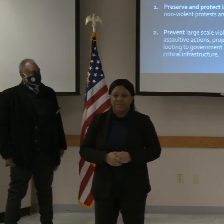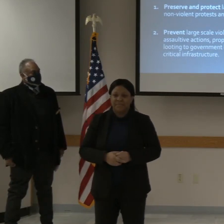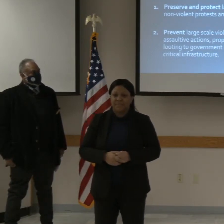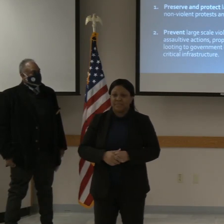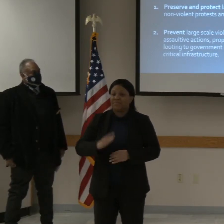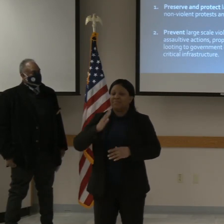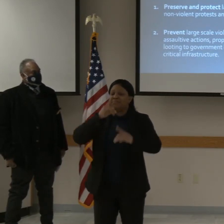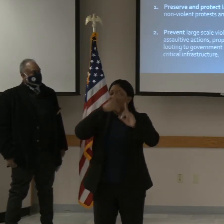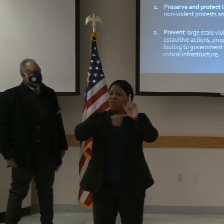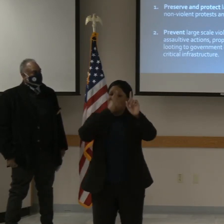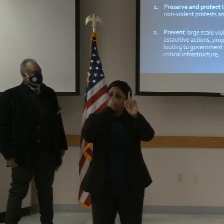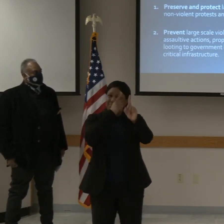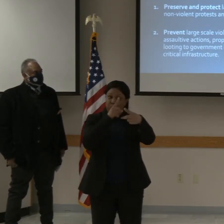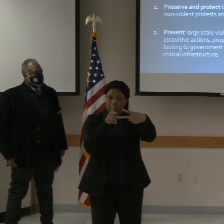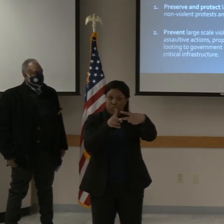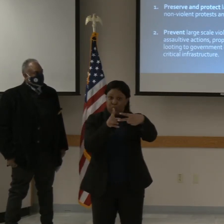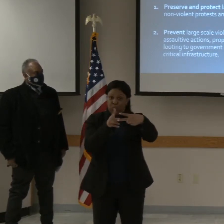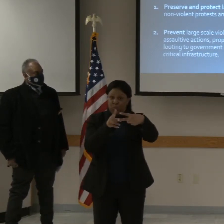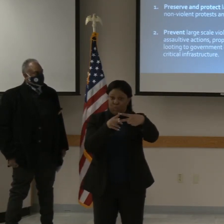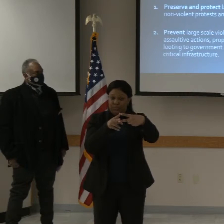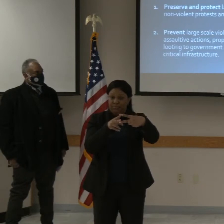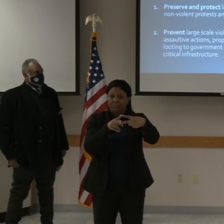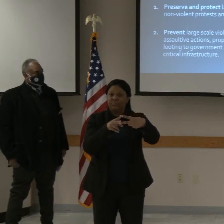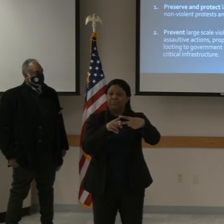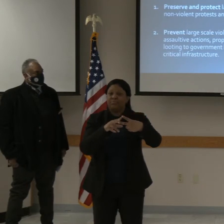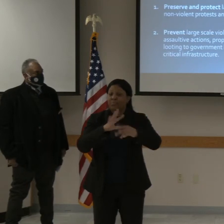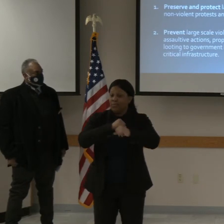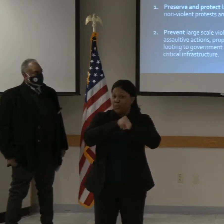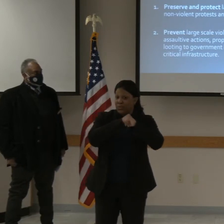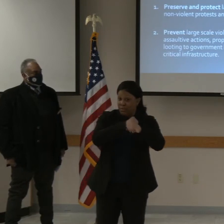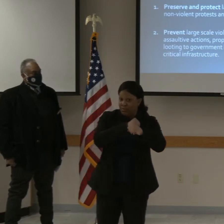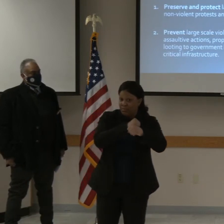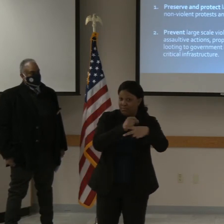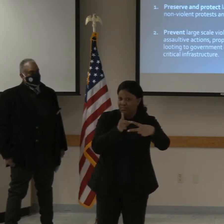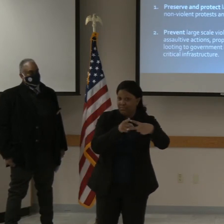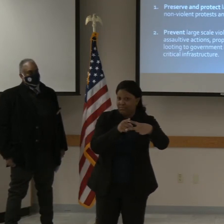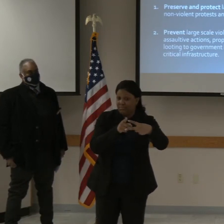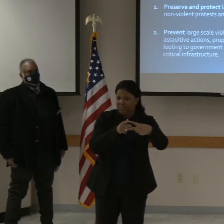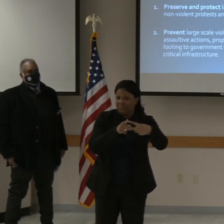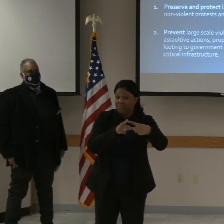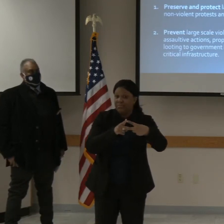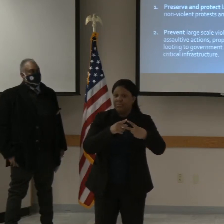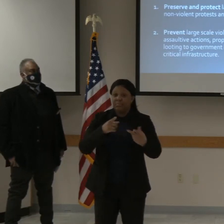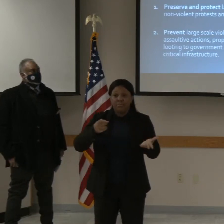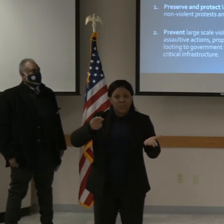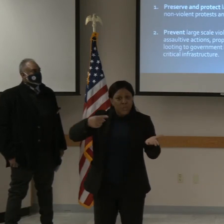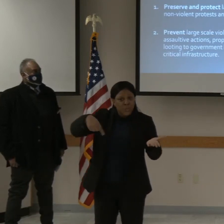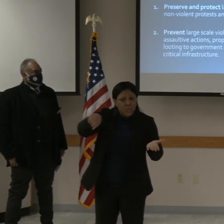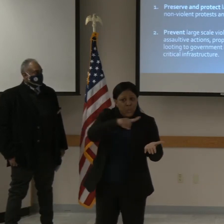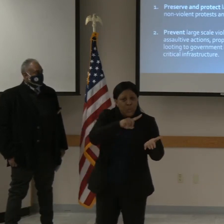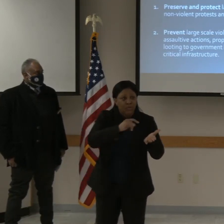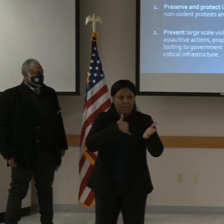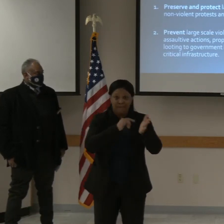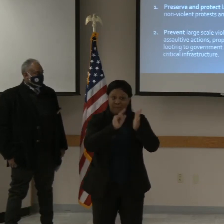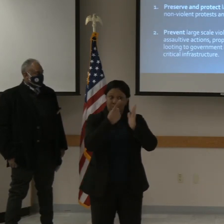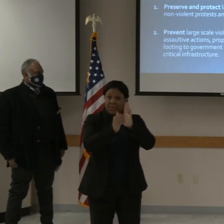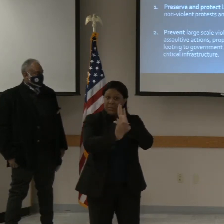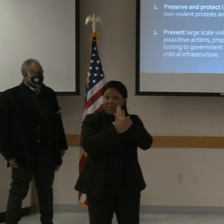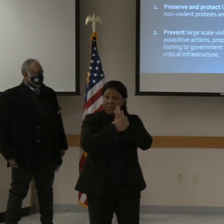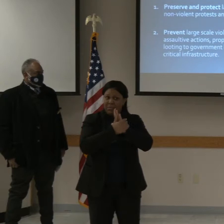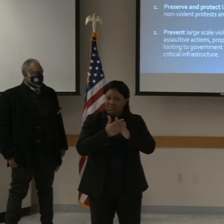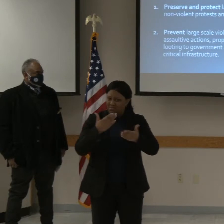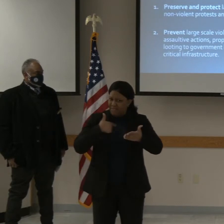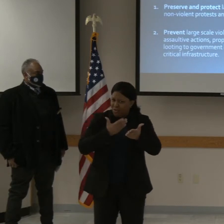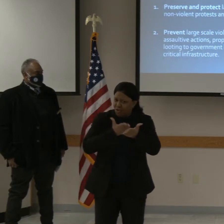and protect lawful First Amendment nonviolent protests and demonstrations. We want that to occur. And the second is to